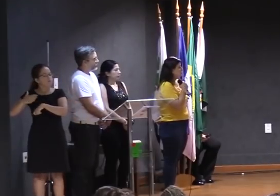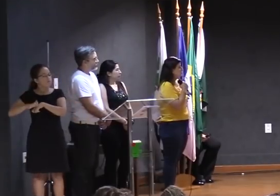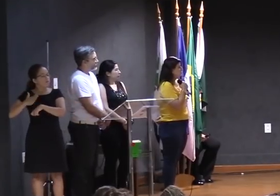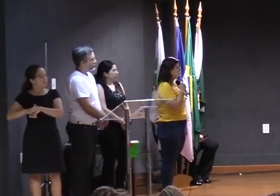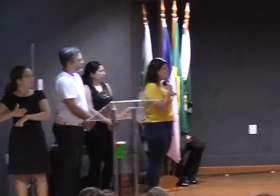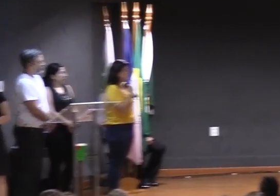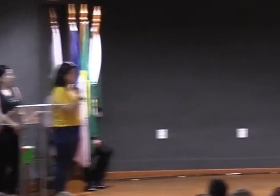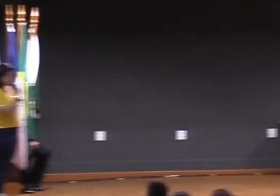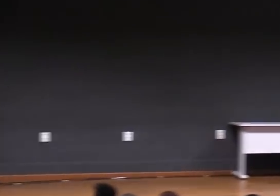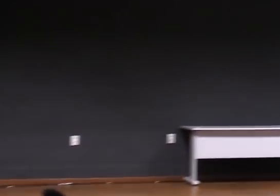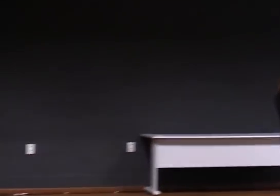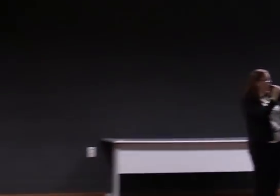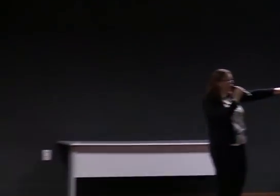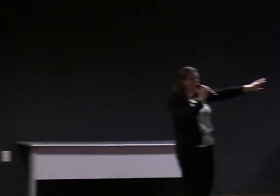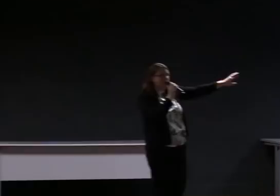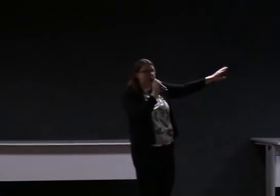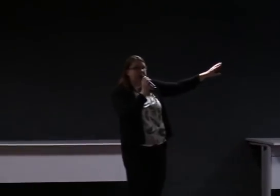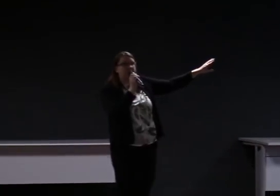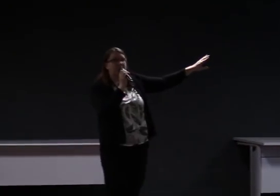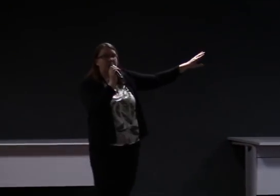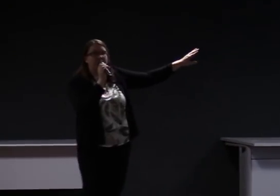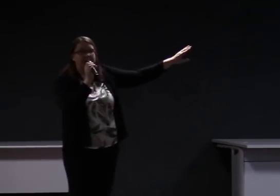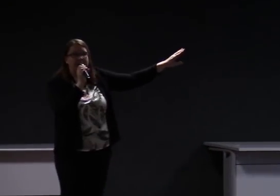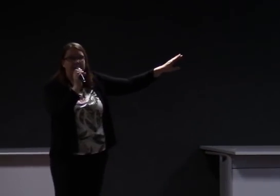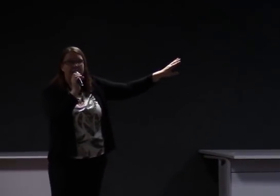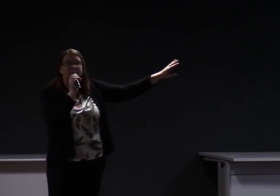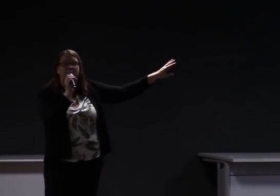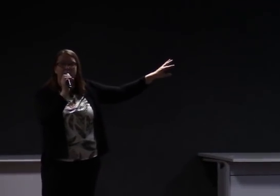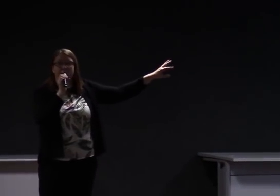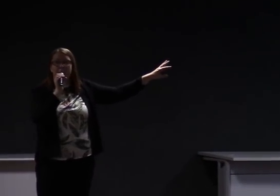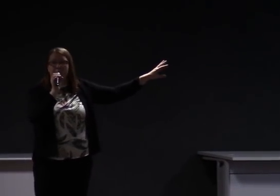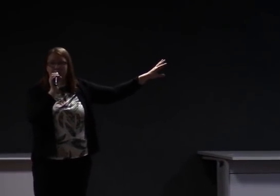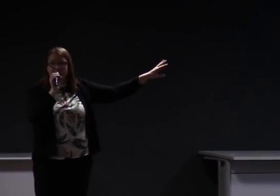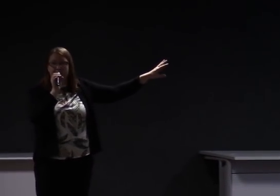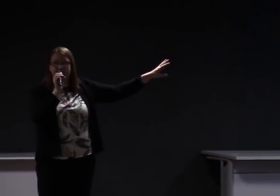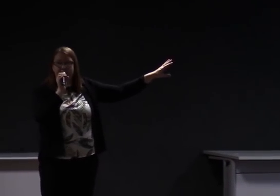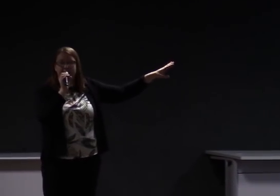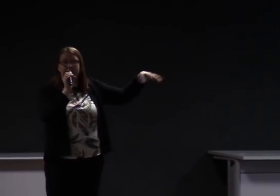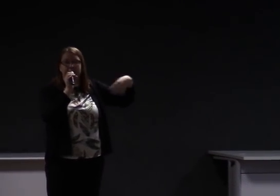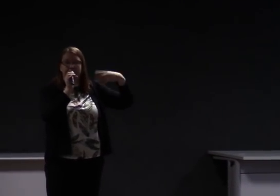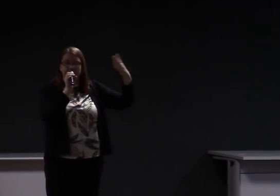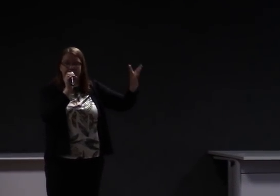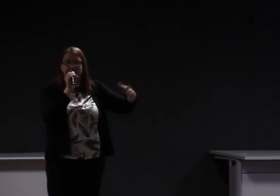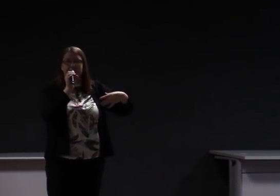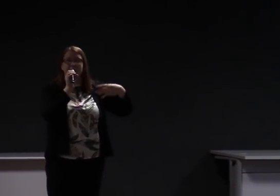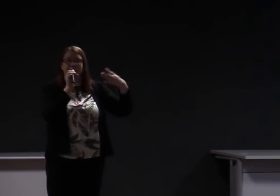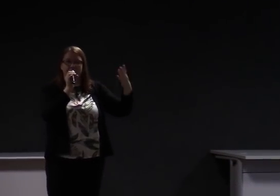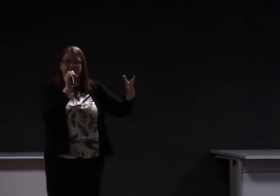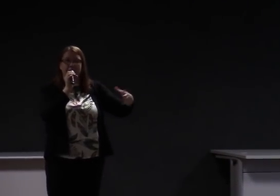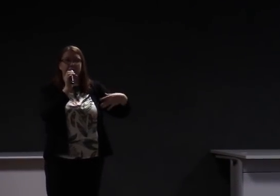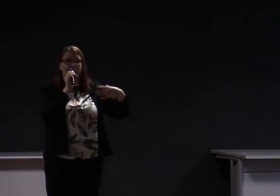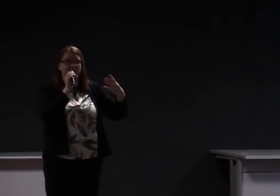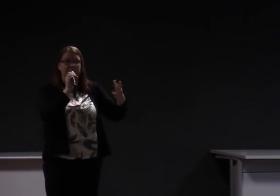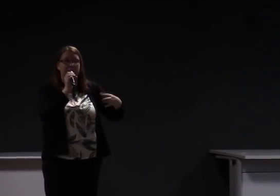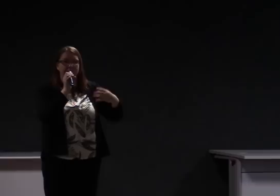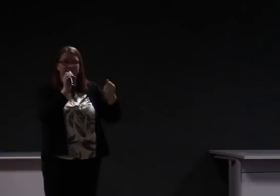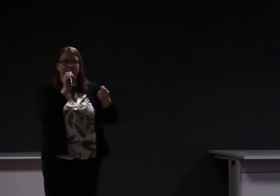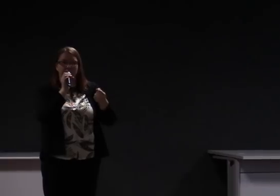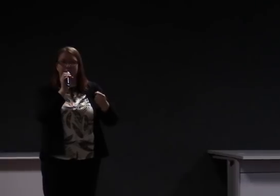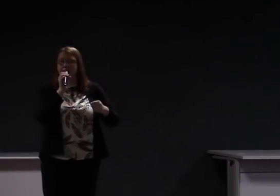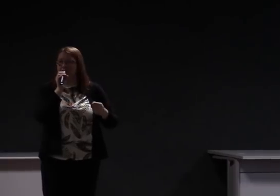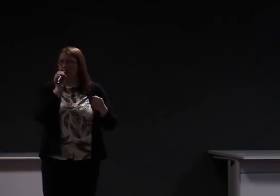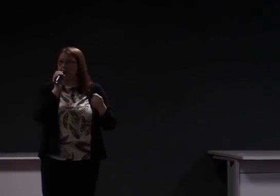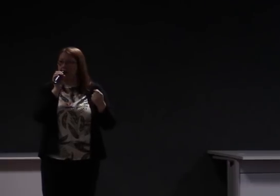middle picture up there, you can see some students recording a podcast. They are discussing about certain topic